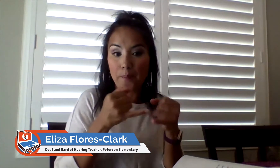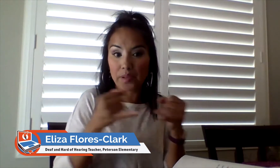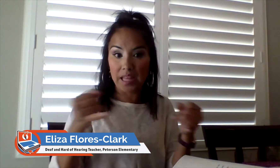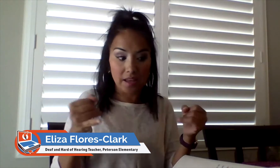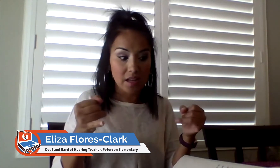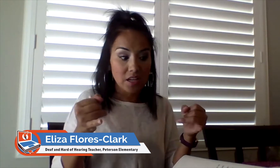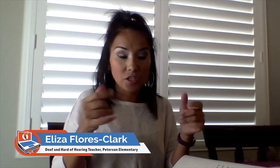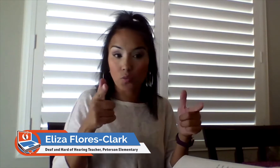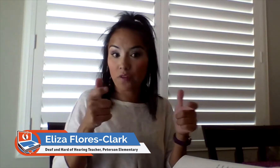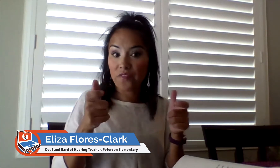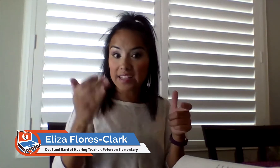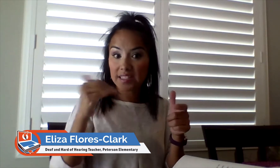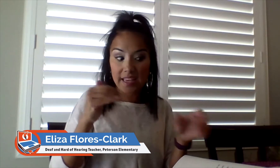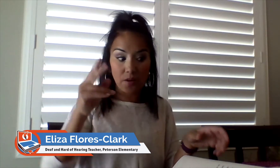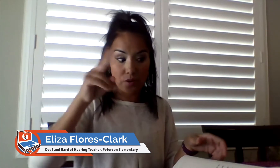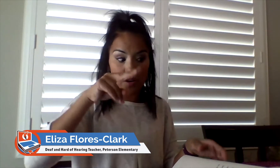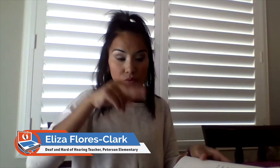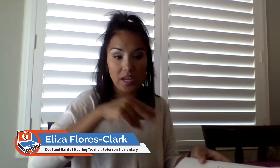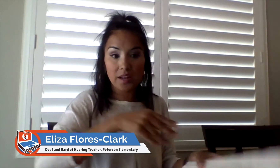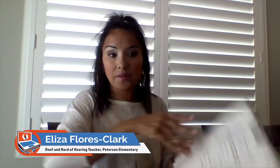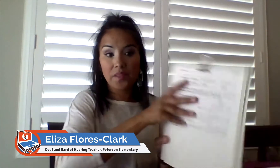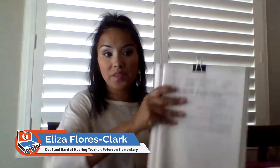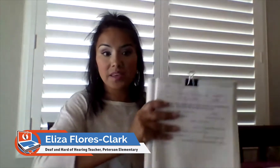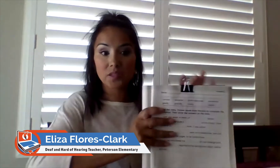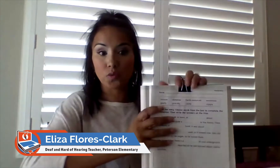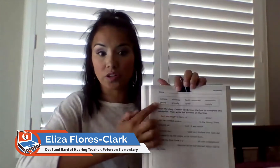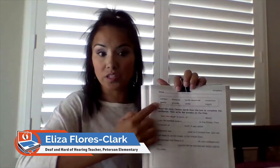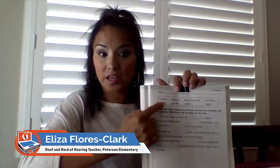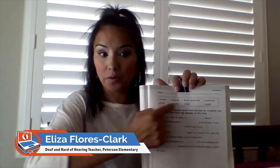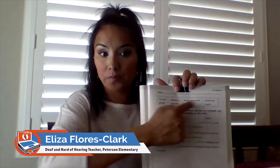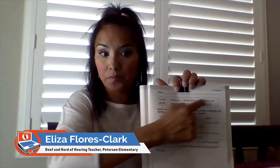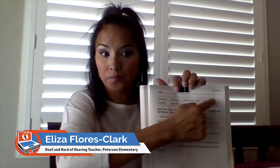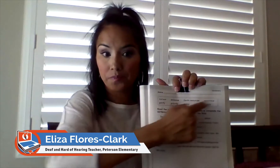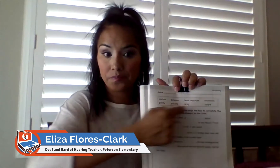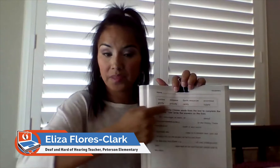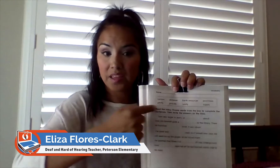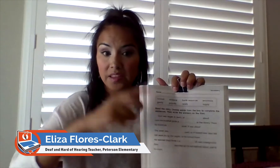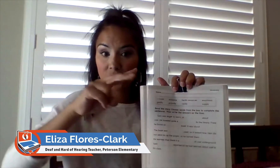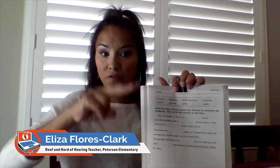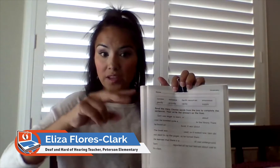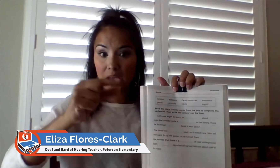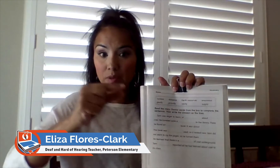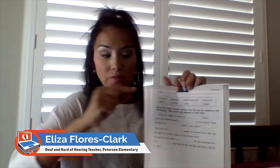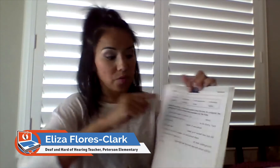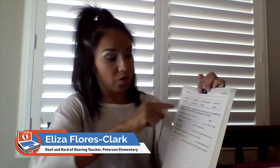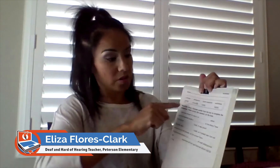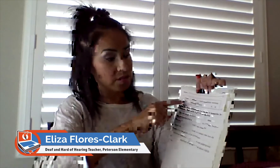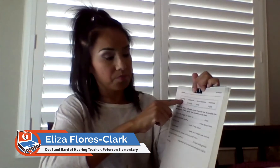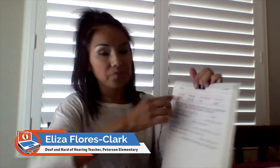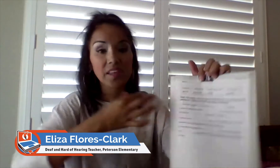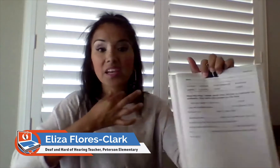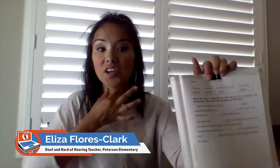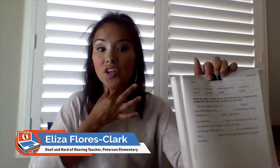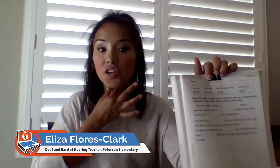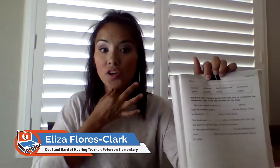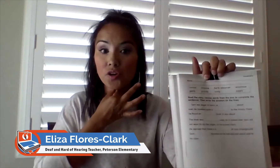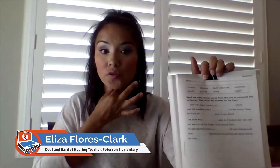blank. So real fast again, we're going to read these words though. These are vocabulary words.